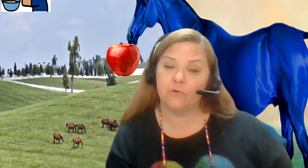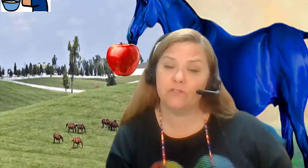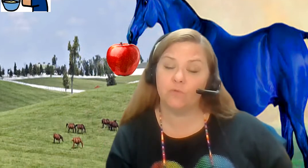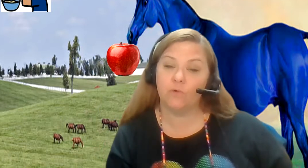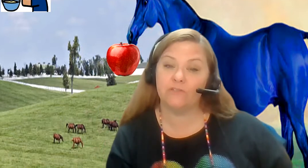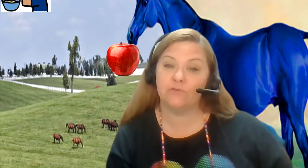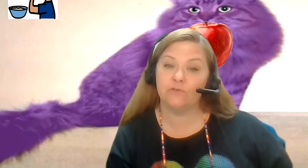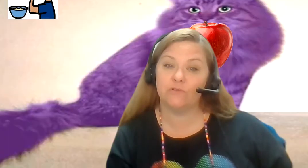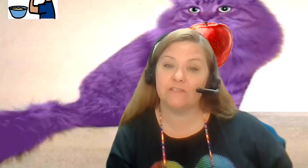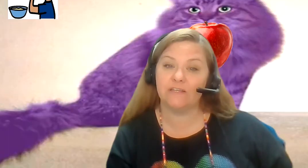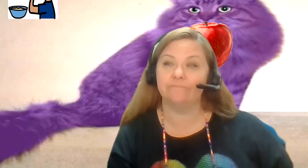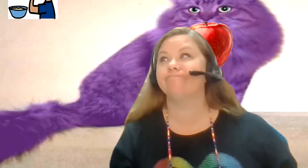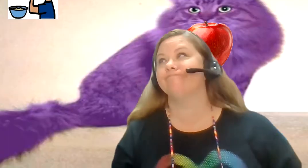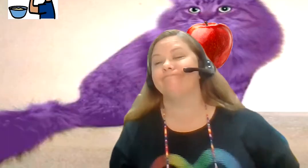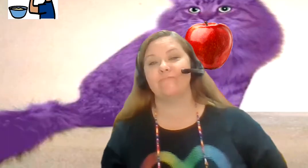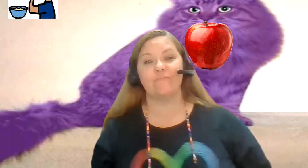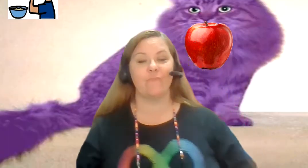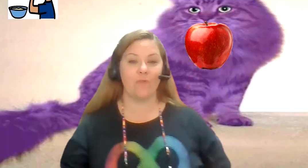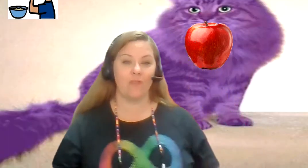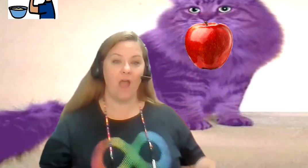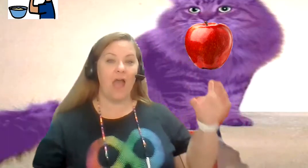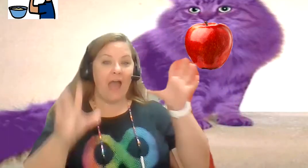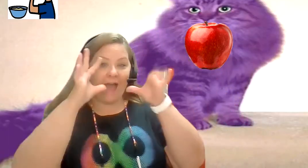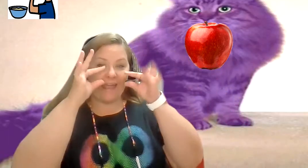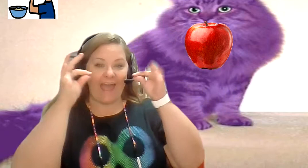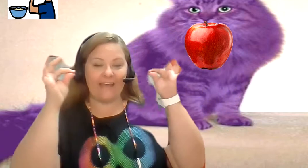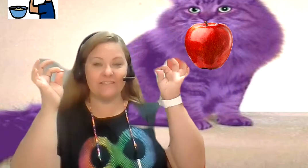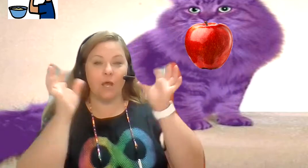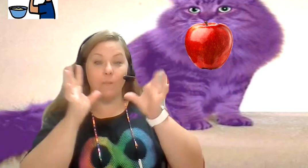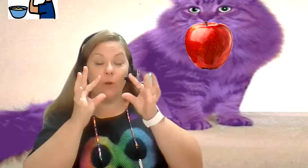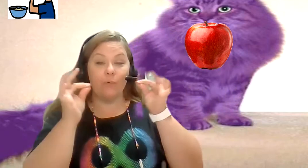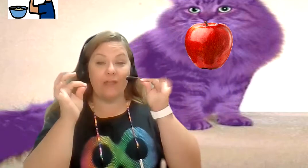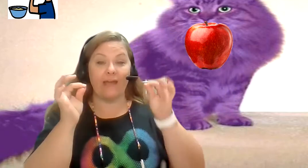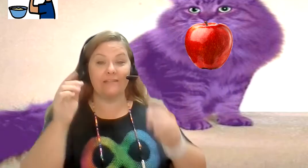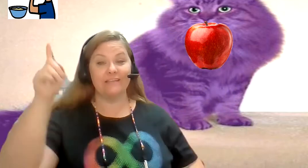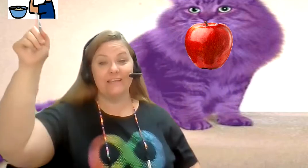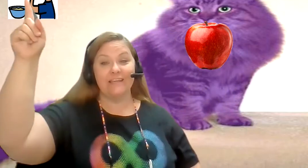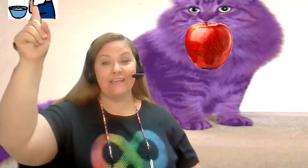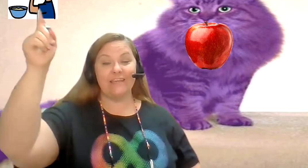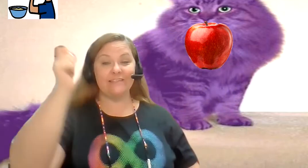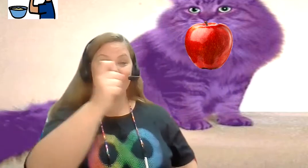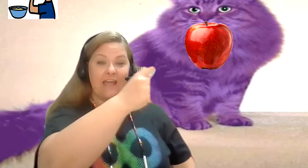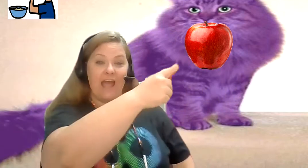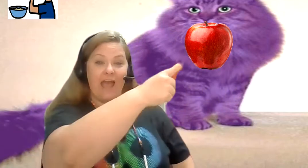horse, what do you see? A cat, a purple cat, eat